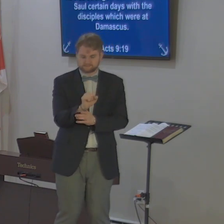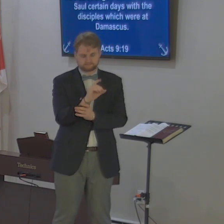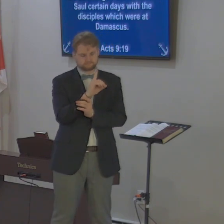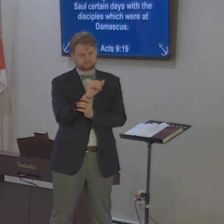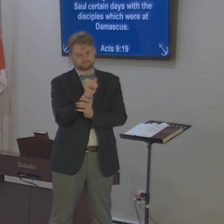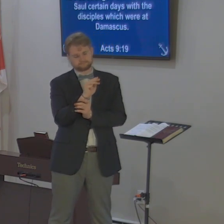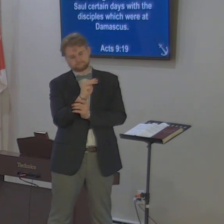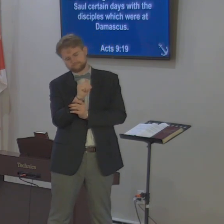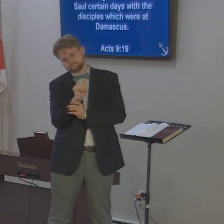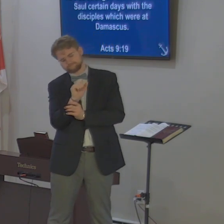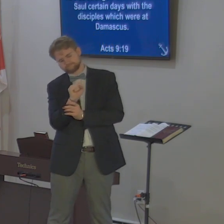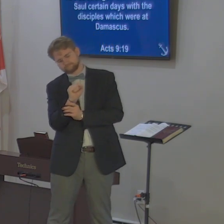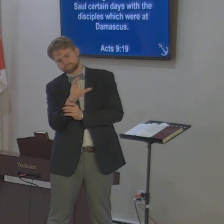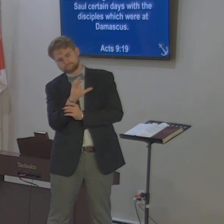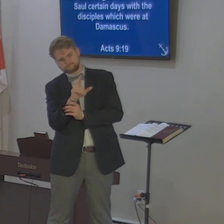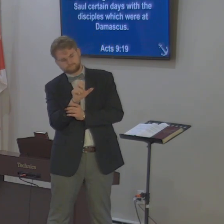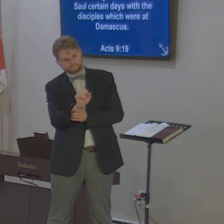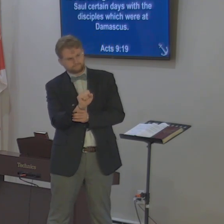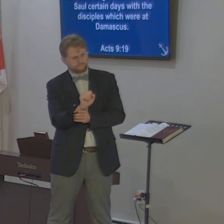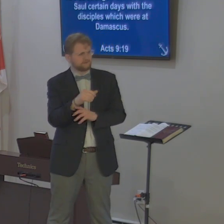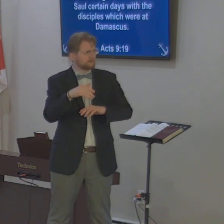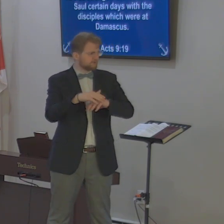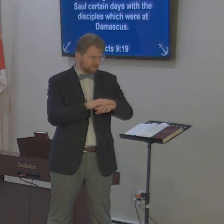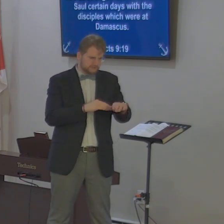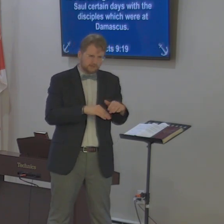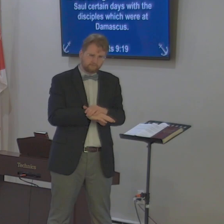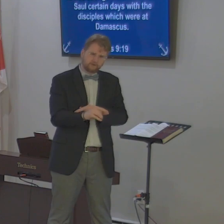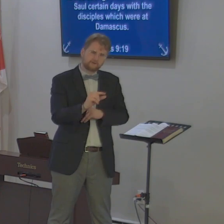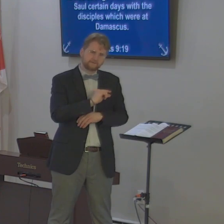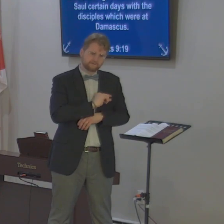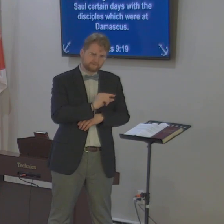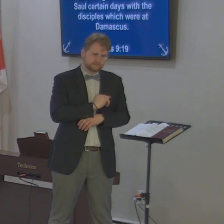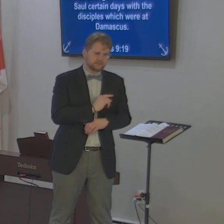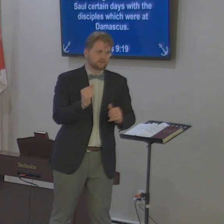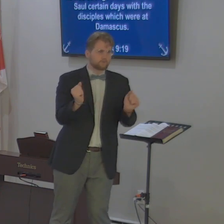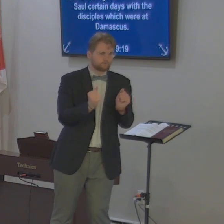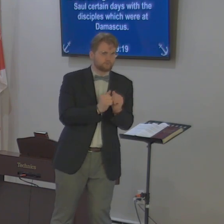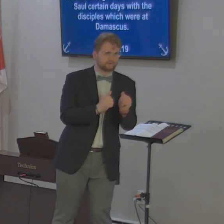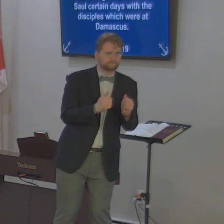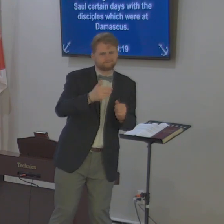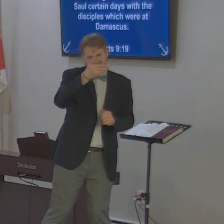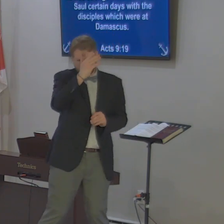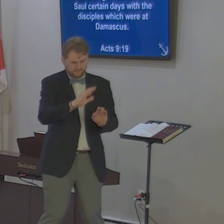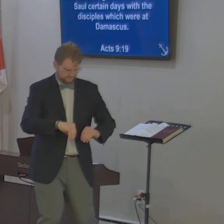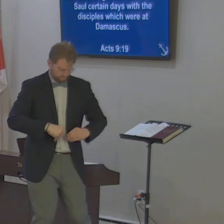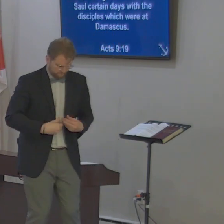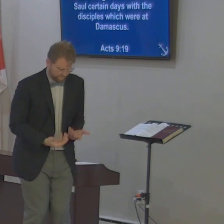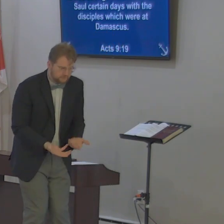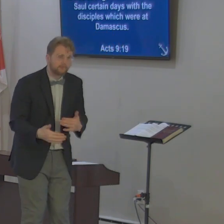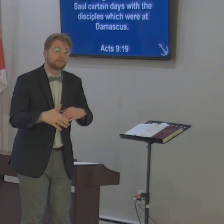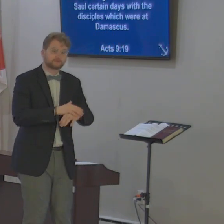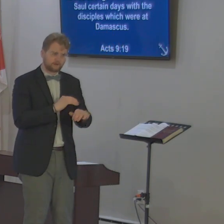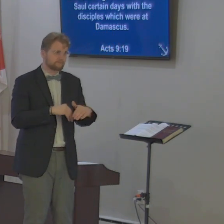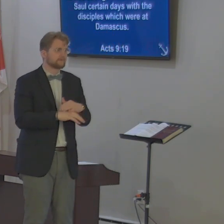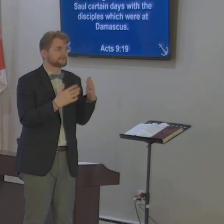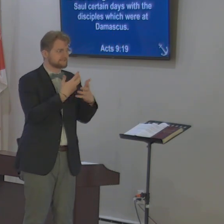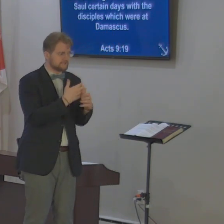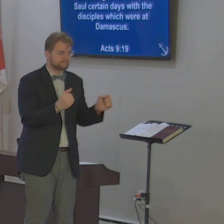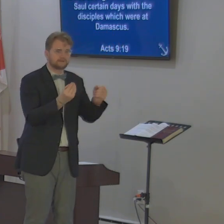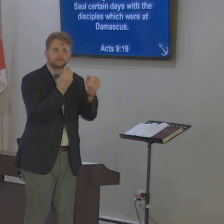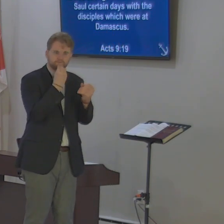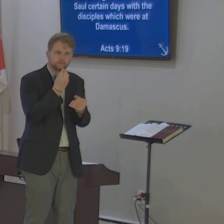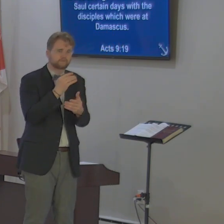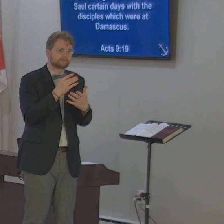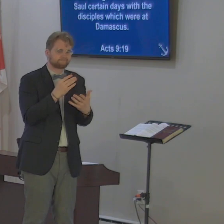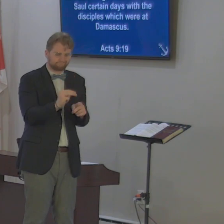There's comfort of conviction, the provision of God. There's comfort in the safety and the food and the ministry that we see that happens